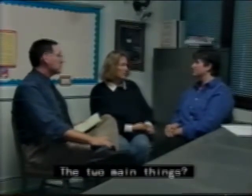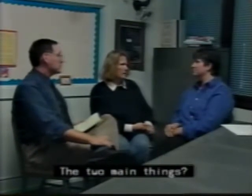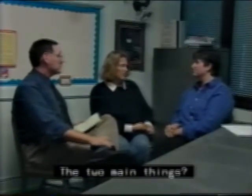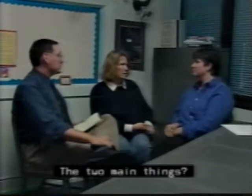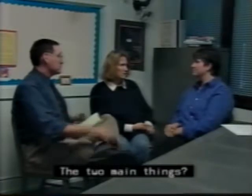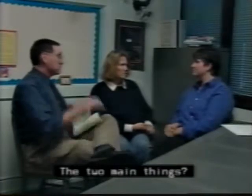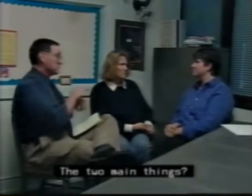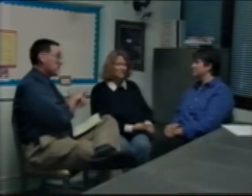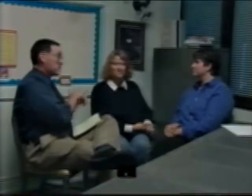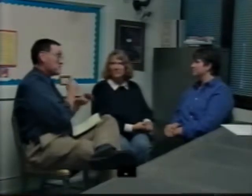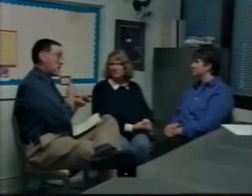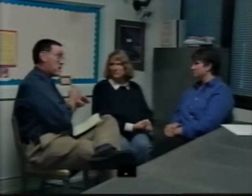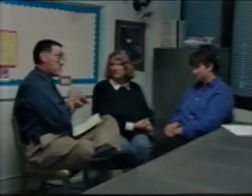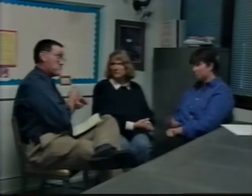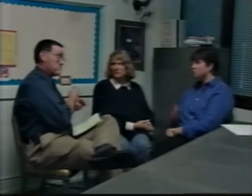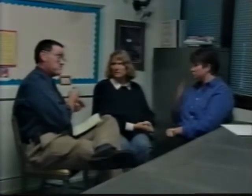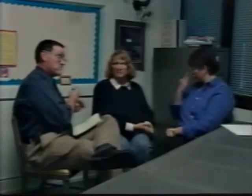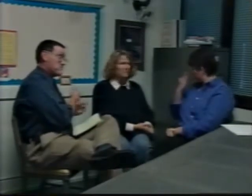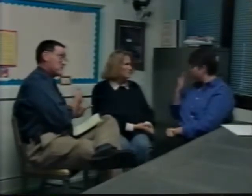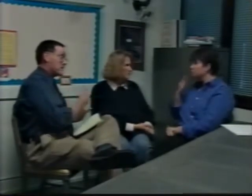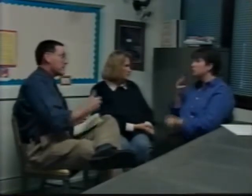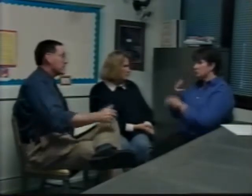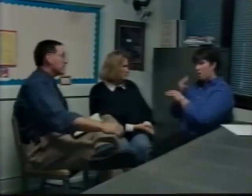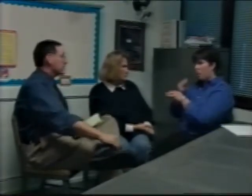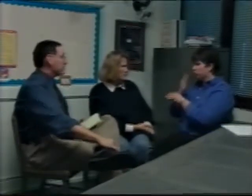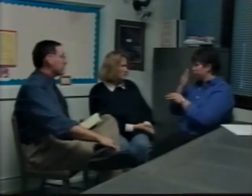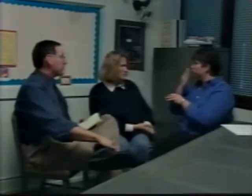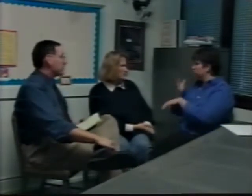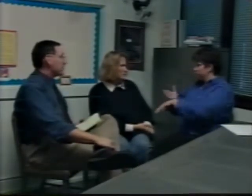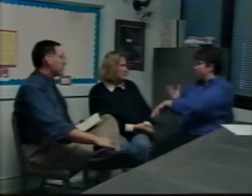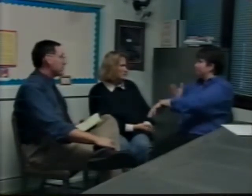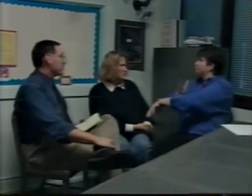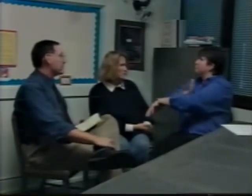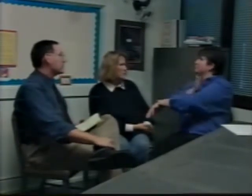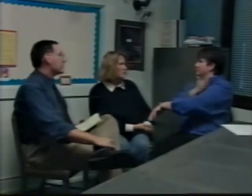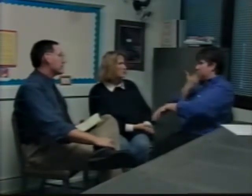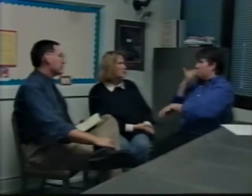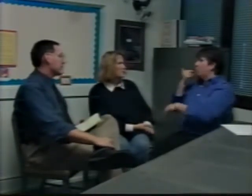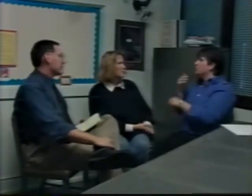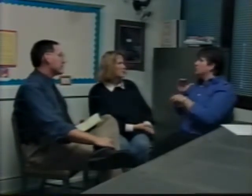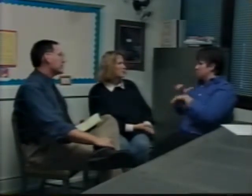main things.